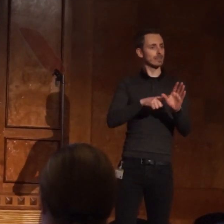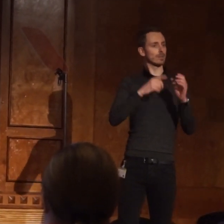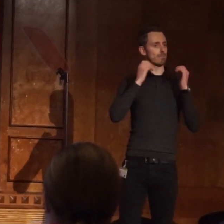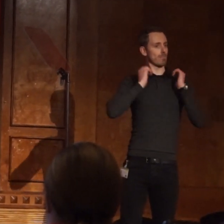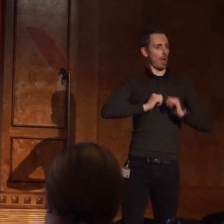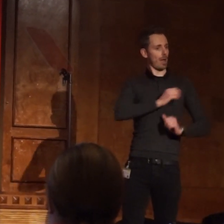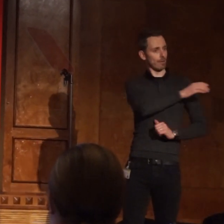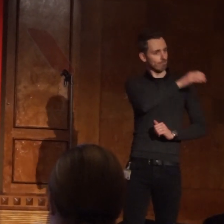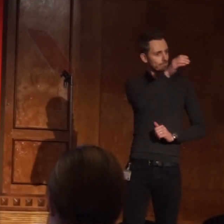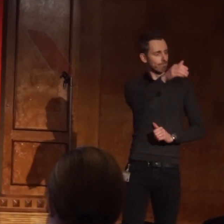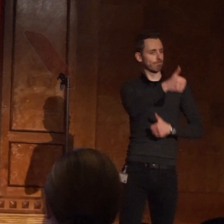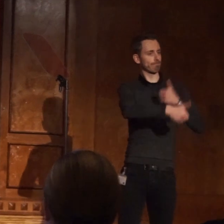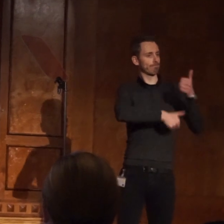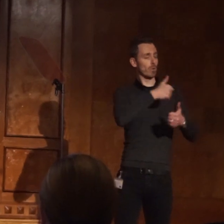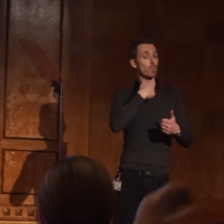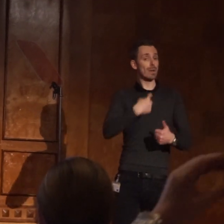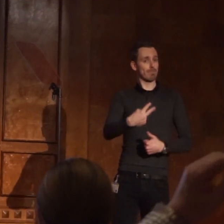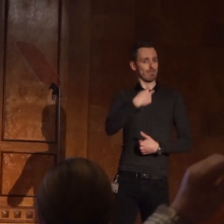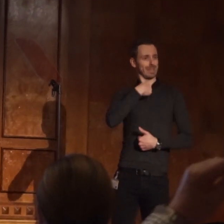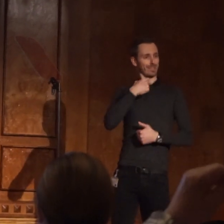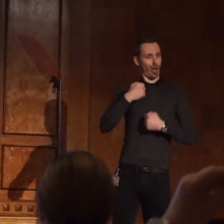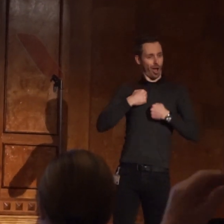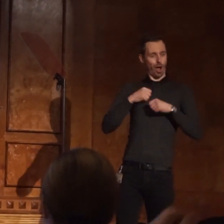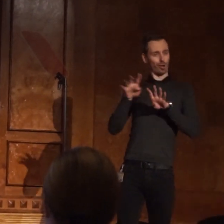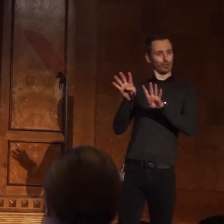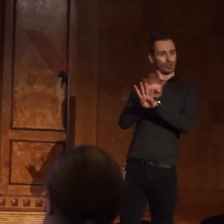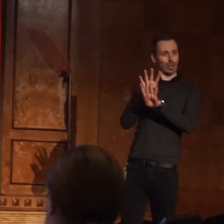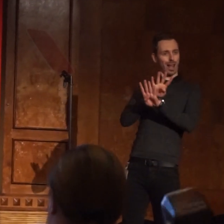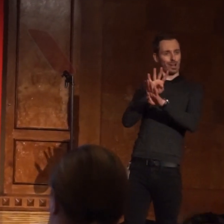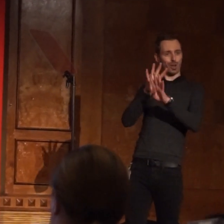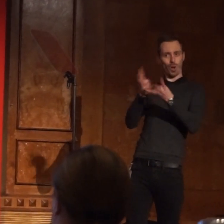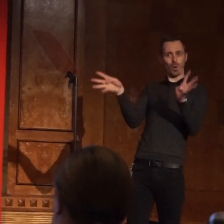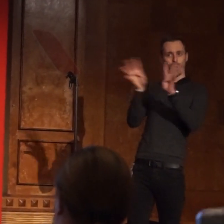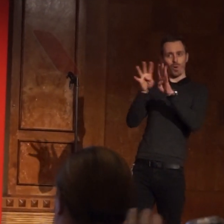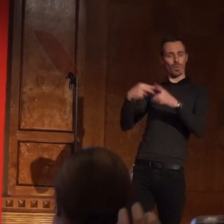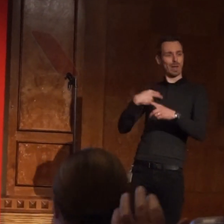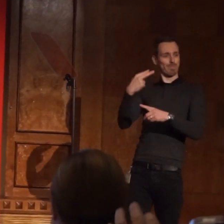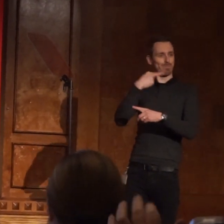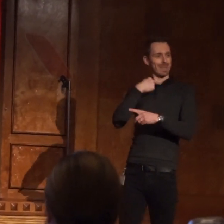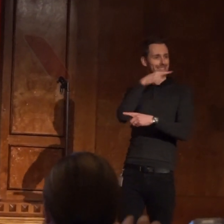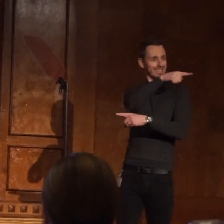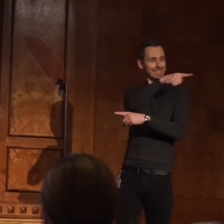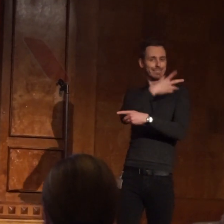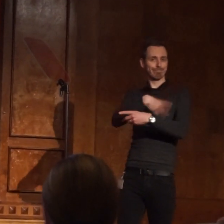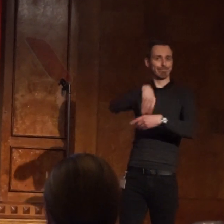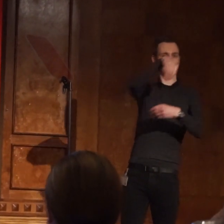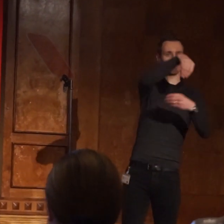cabinet, but Manchester, our loss is Manchester's gain. Thank you, Andy.